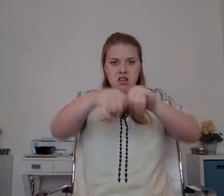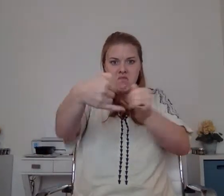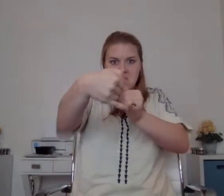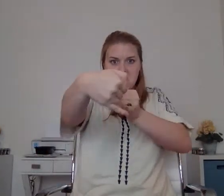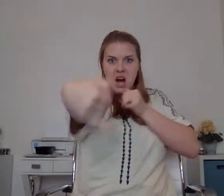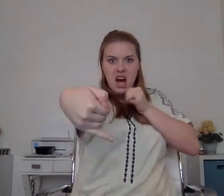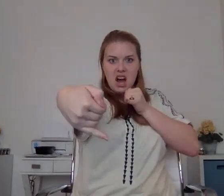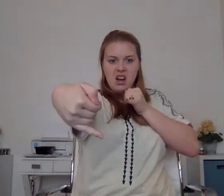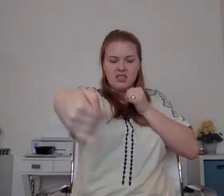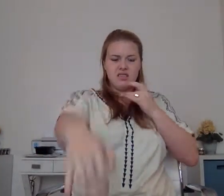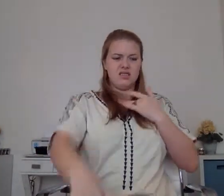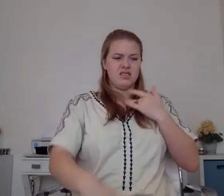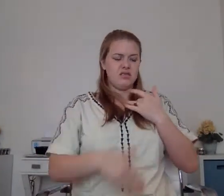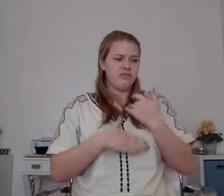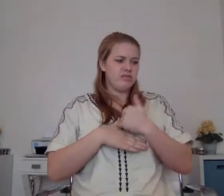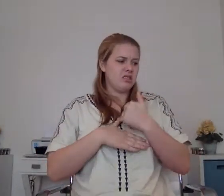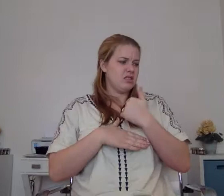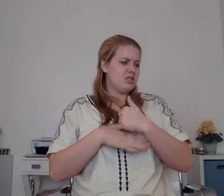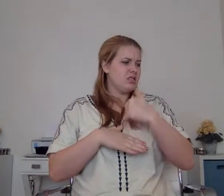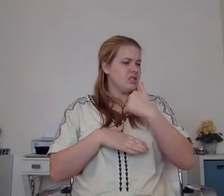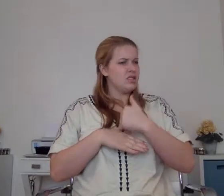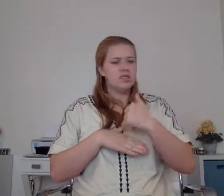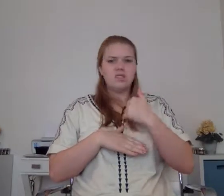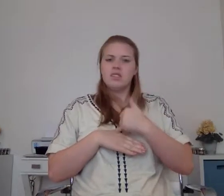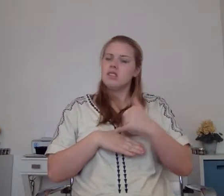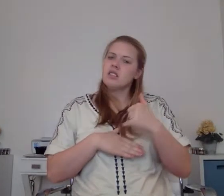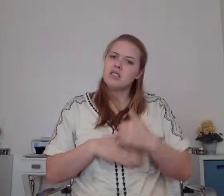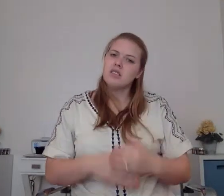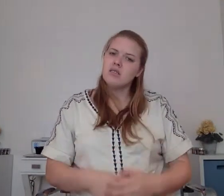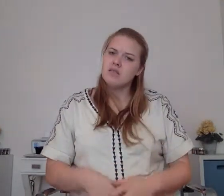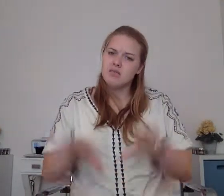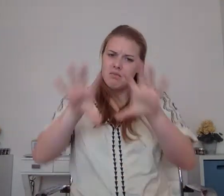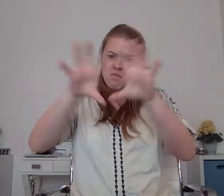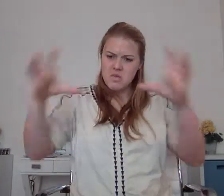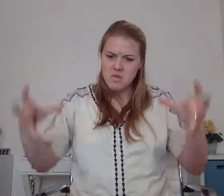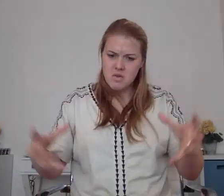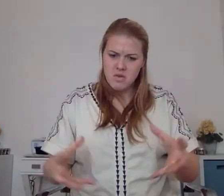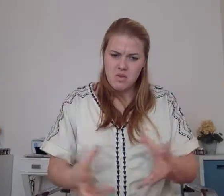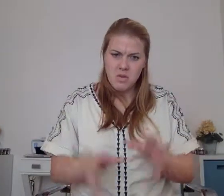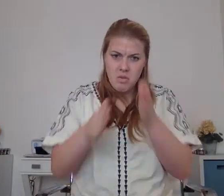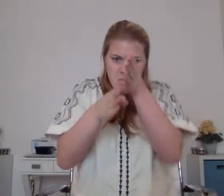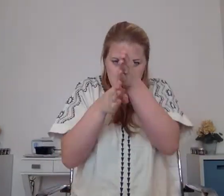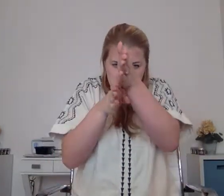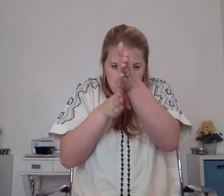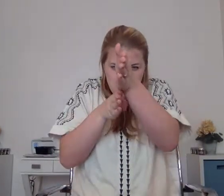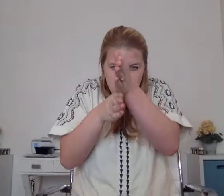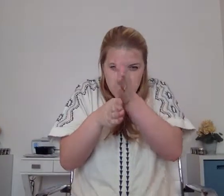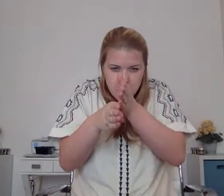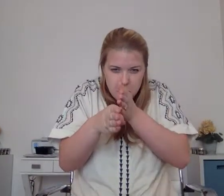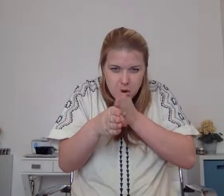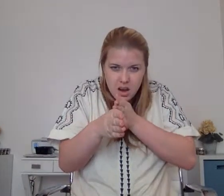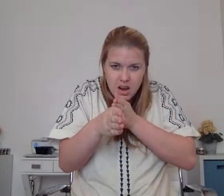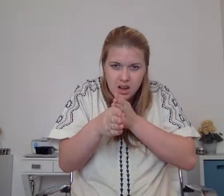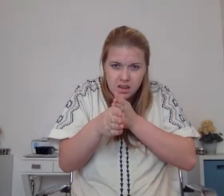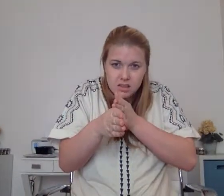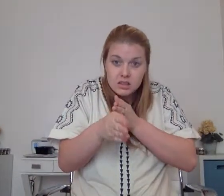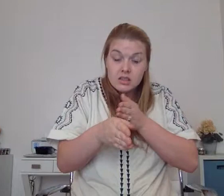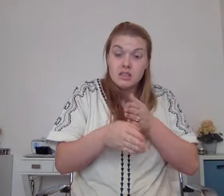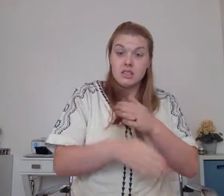stayed with me. According to this imaginary map, some parts of the world were liquid countries. They were like